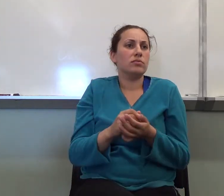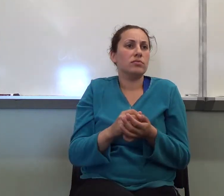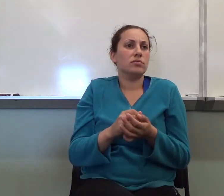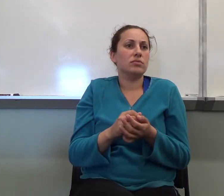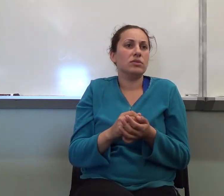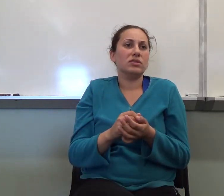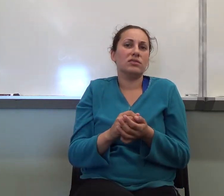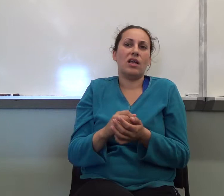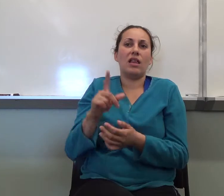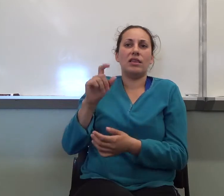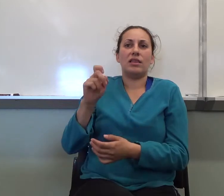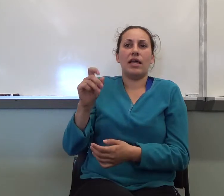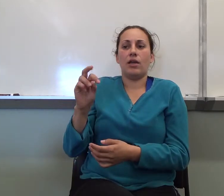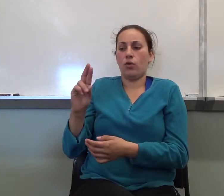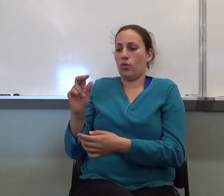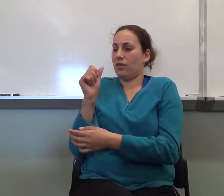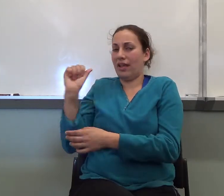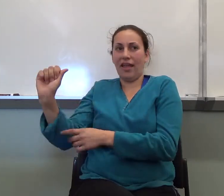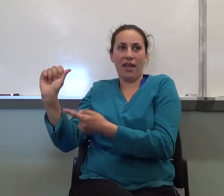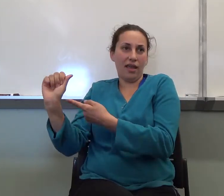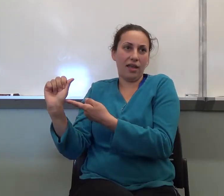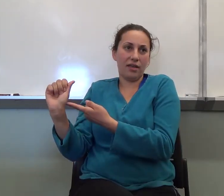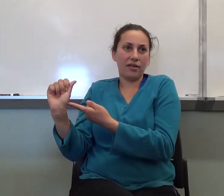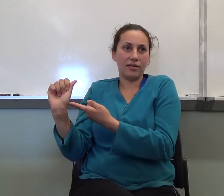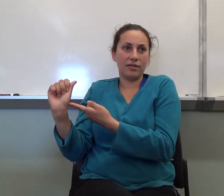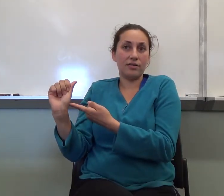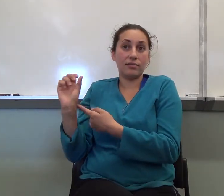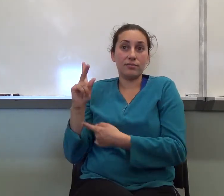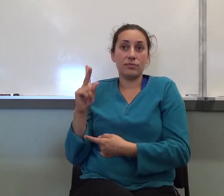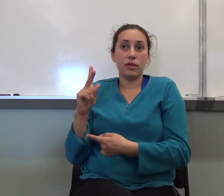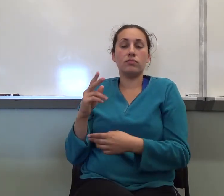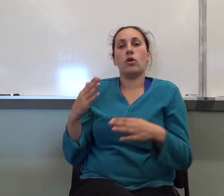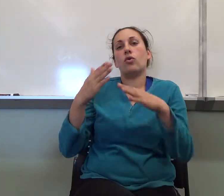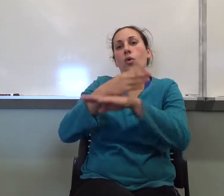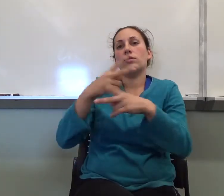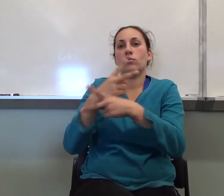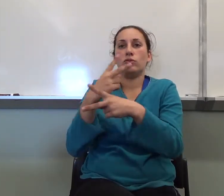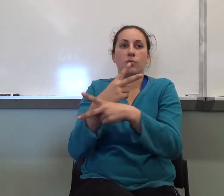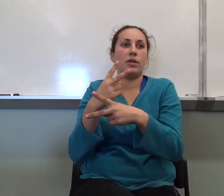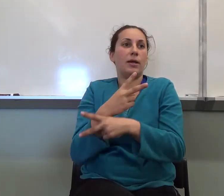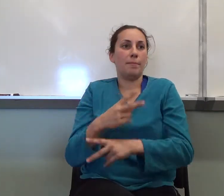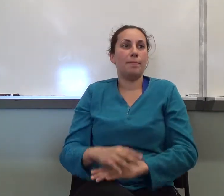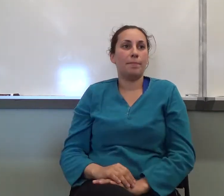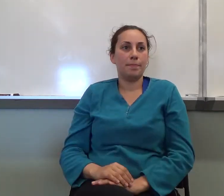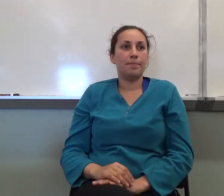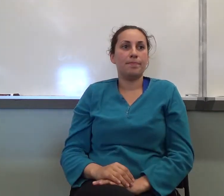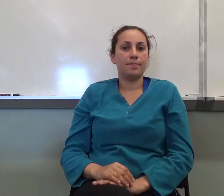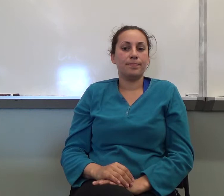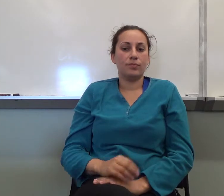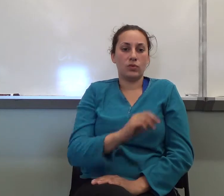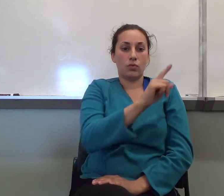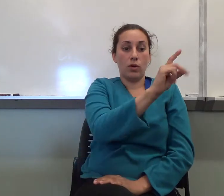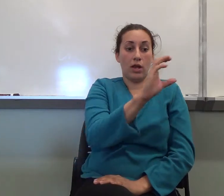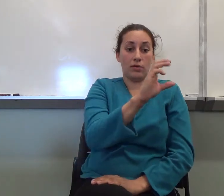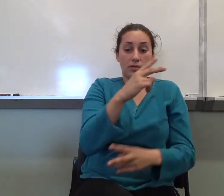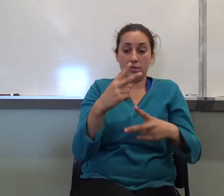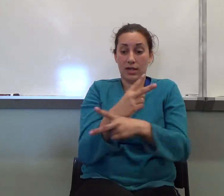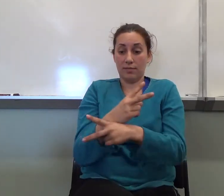the percent proportion. All right, let's cross multiply. That gives you 100 times A is